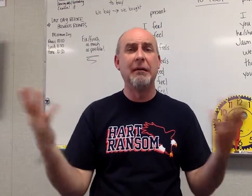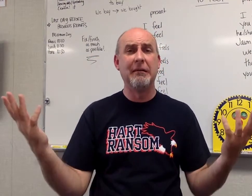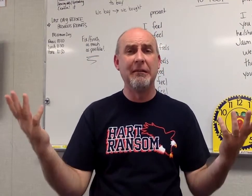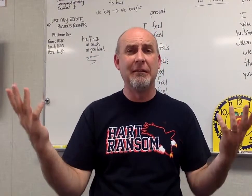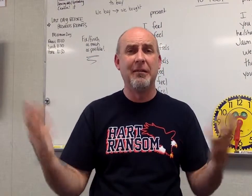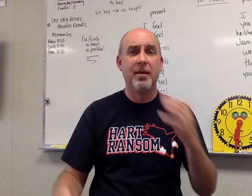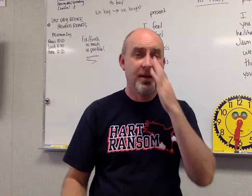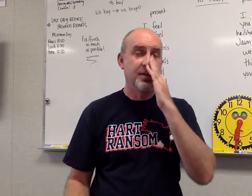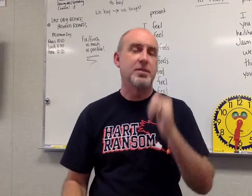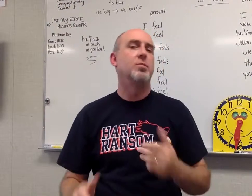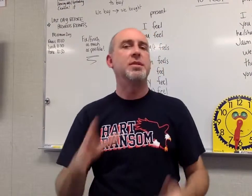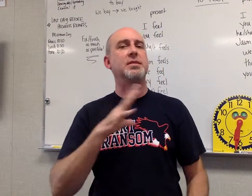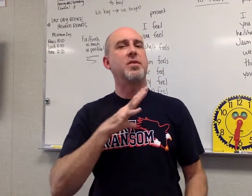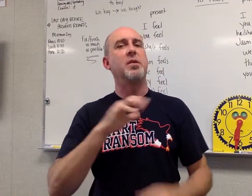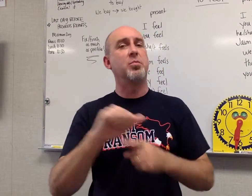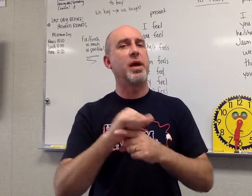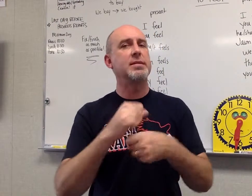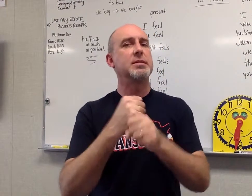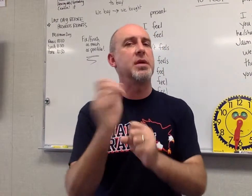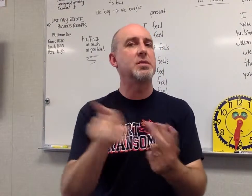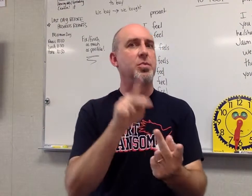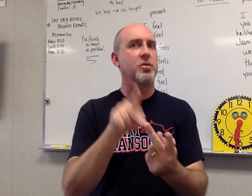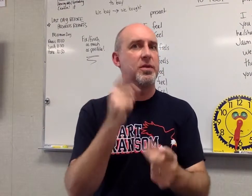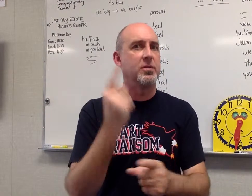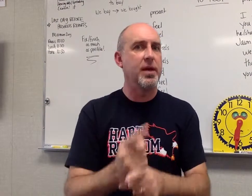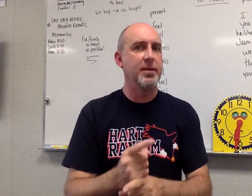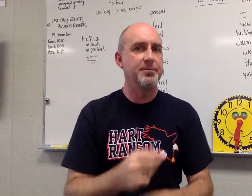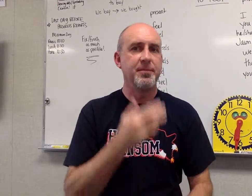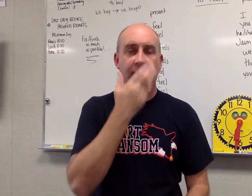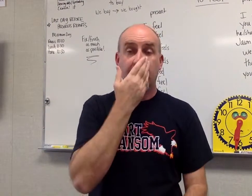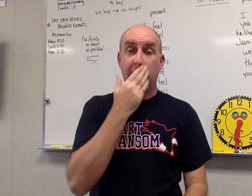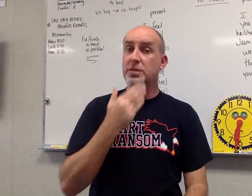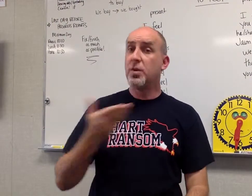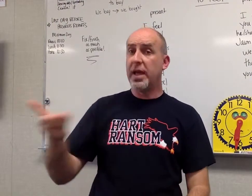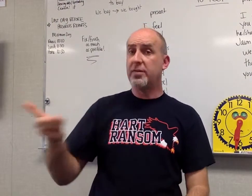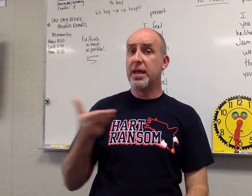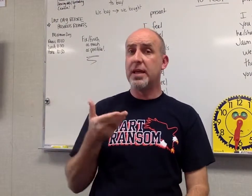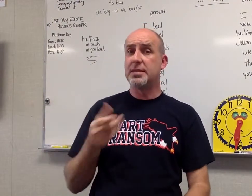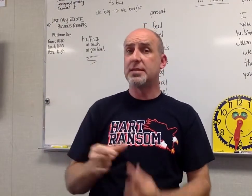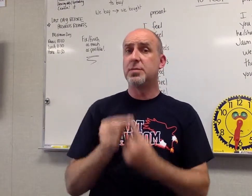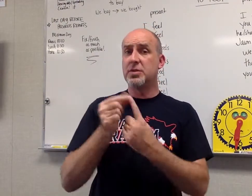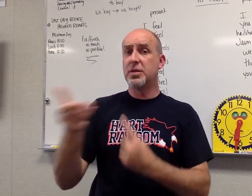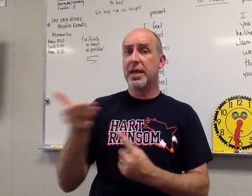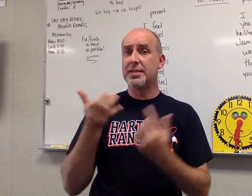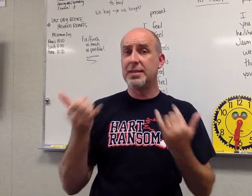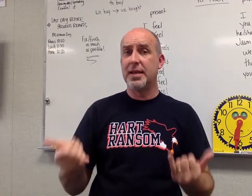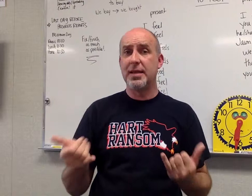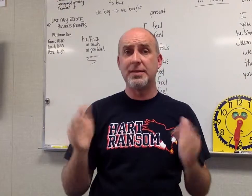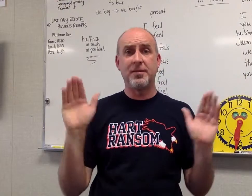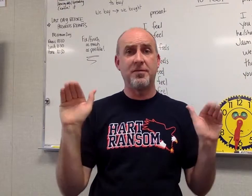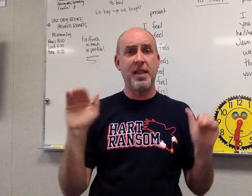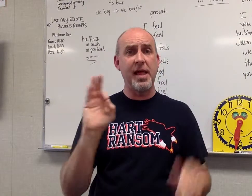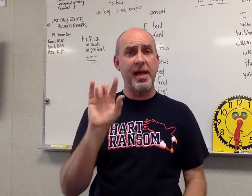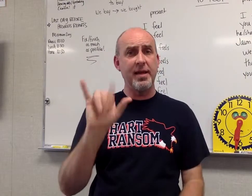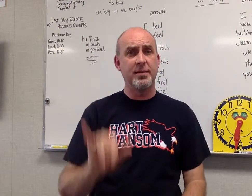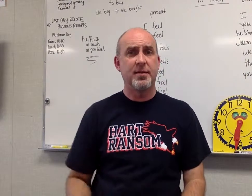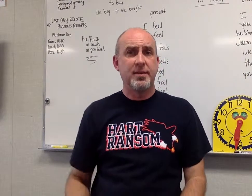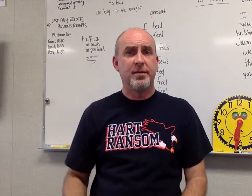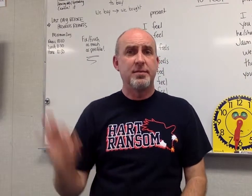off. But that's fine. Practice makes perfect, right? Also, I have a guest, a special guest today. He's a fly. He's